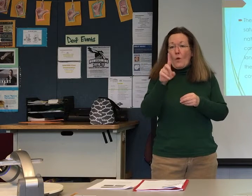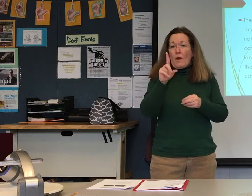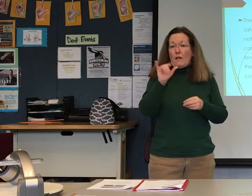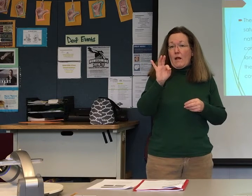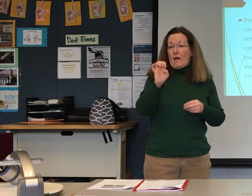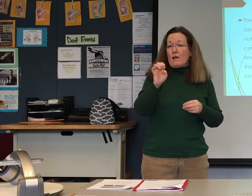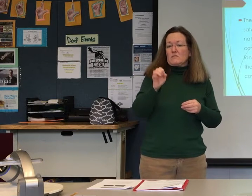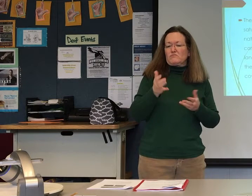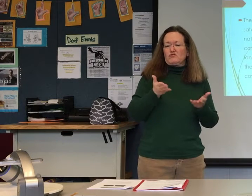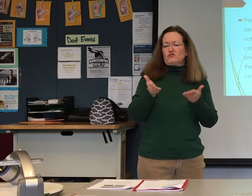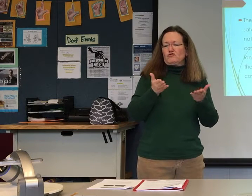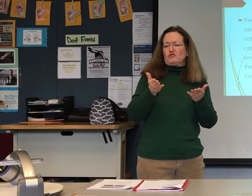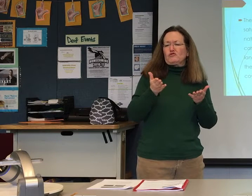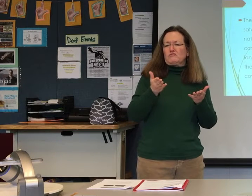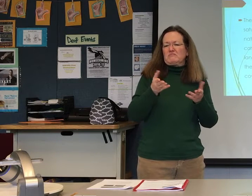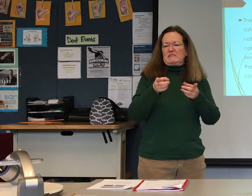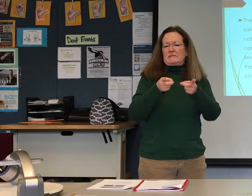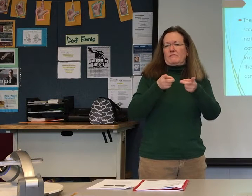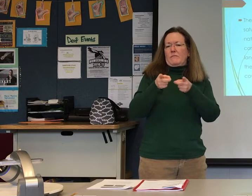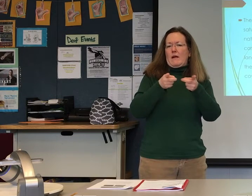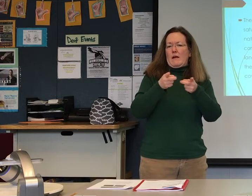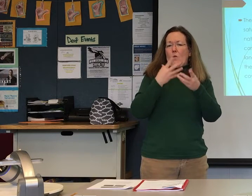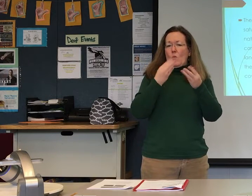describes wetlands as